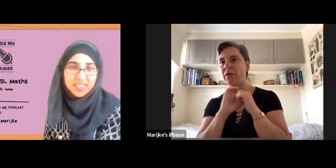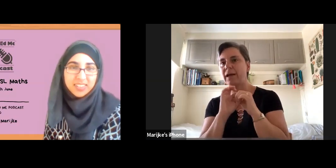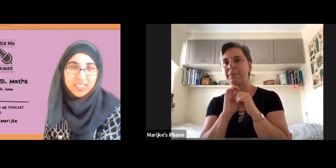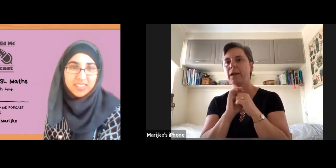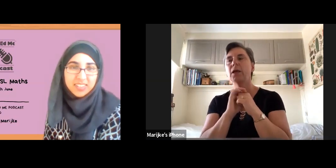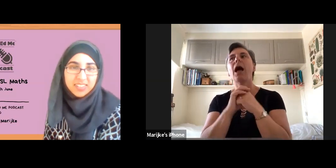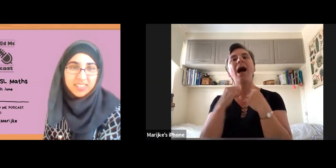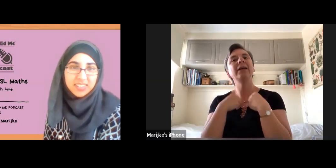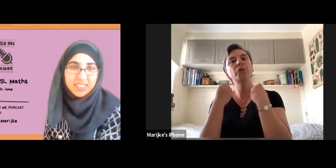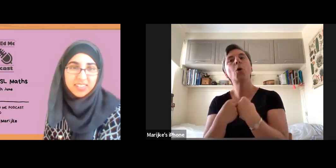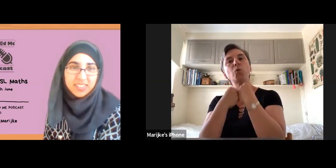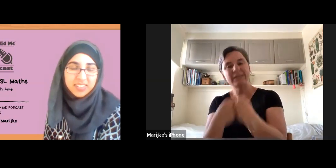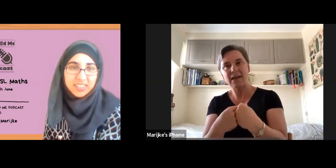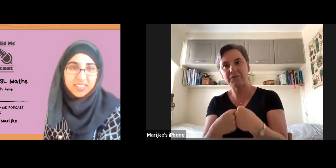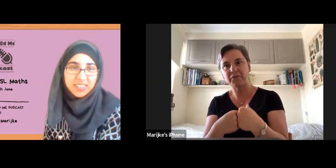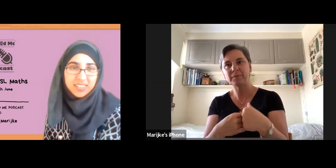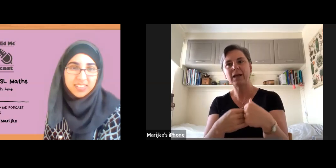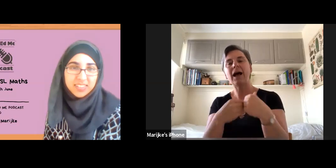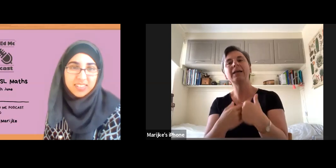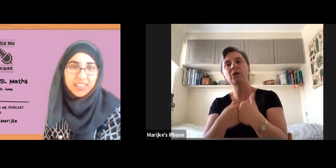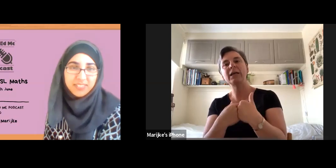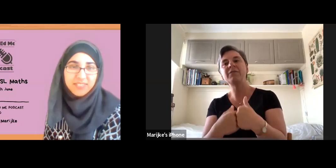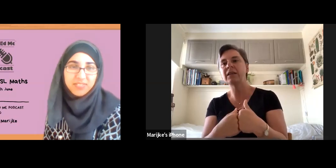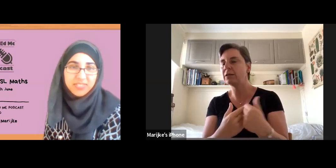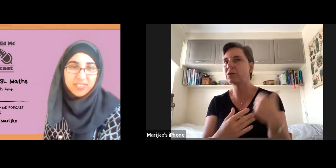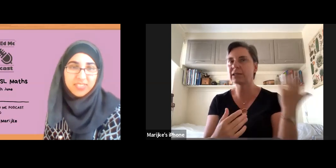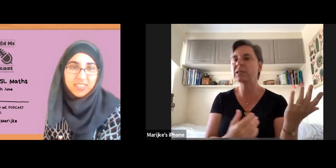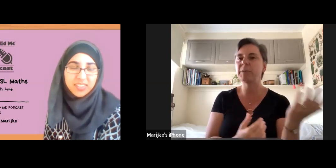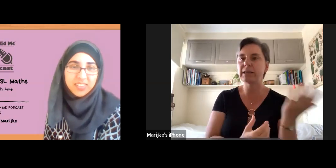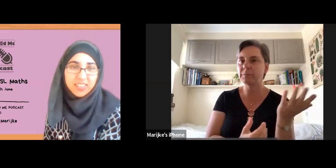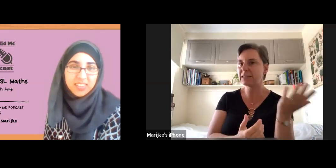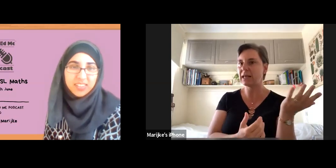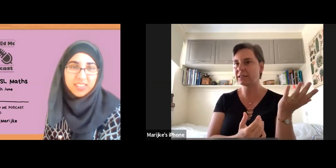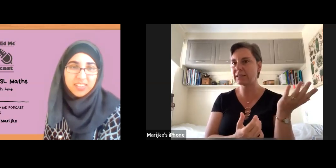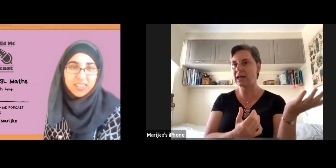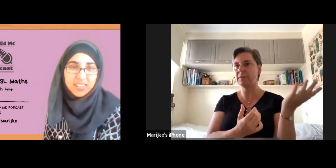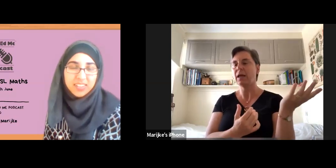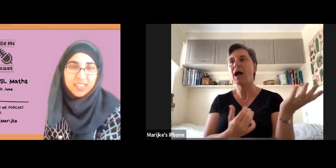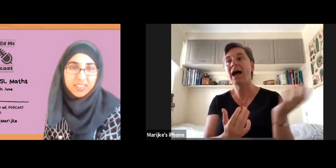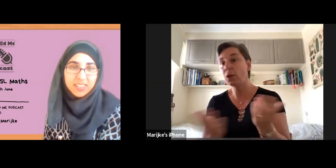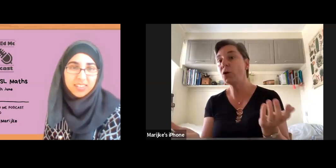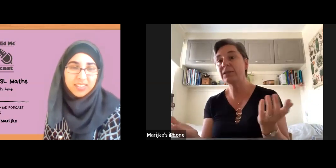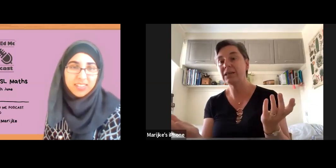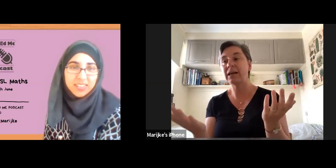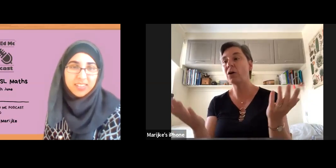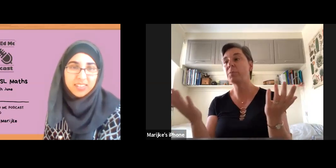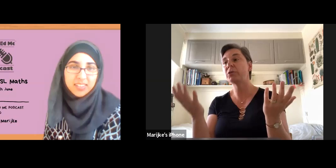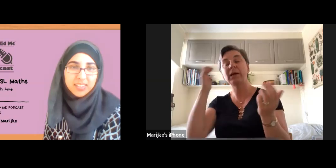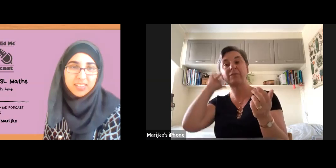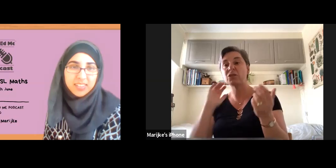that. I know deaf. I know, even, because I didn't speak BSL at the time, I learned it. I got up to my level 2